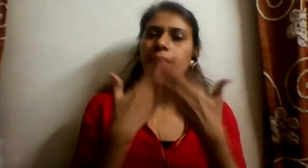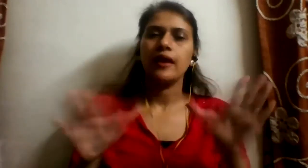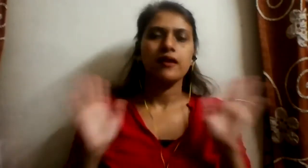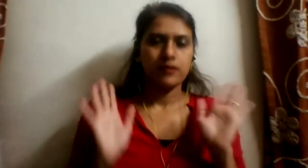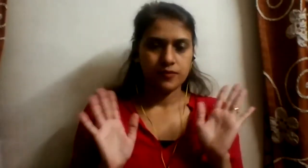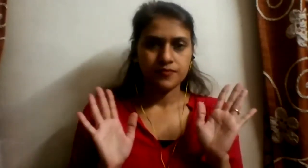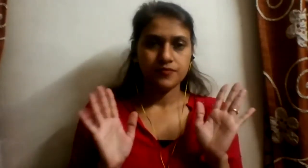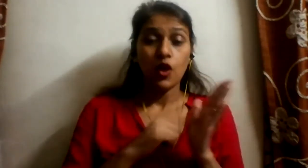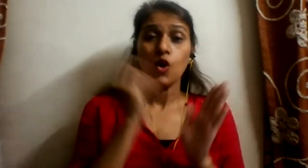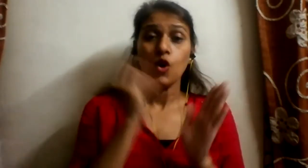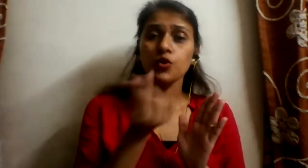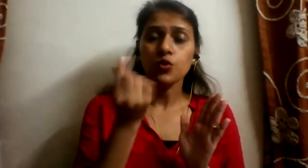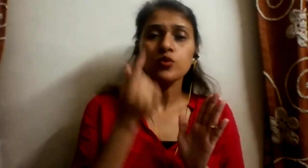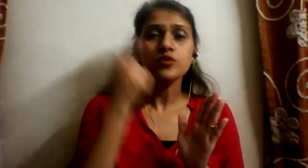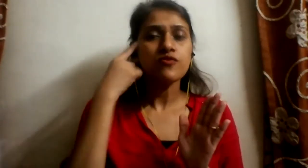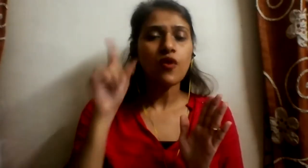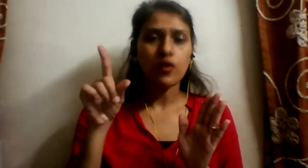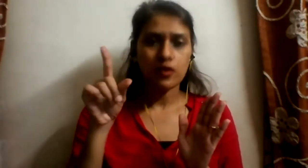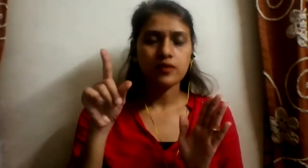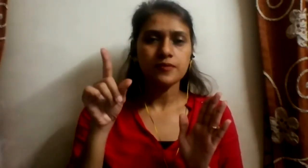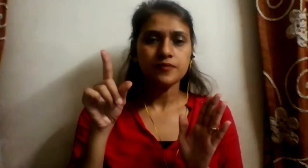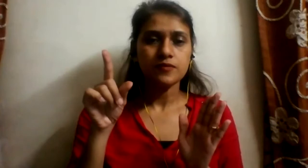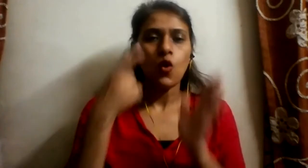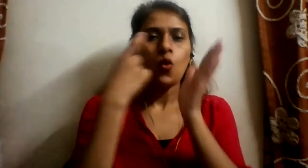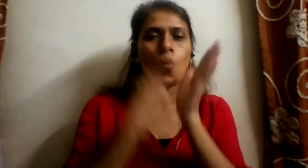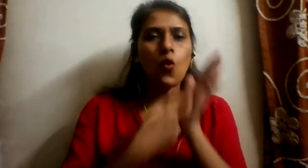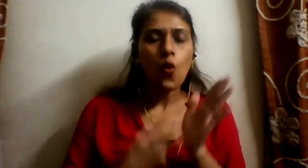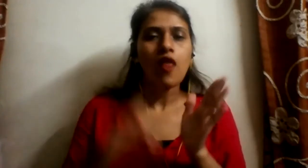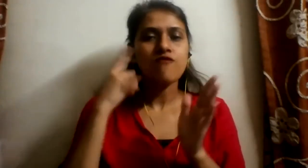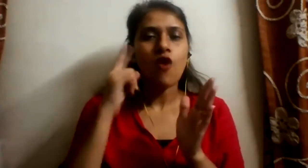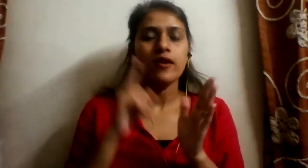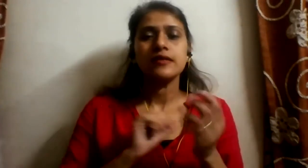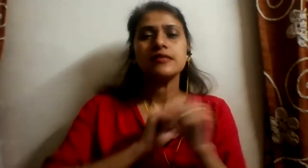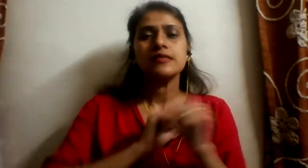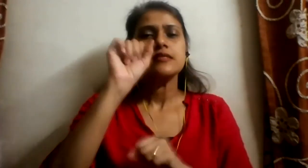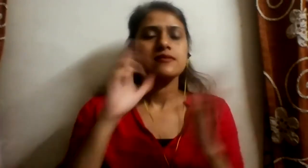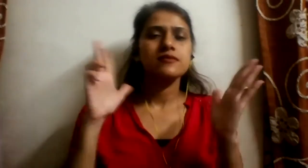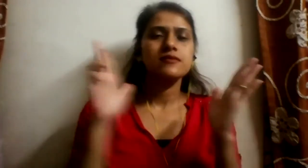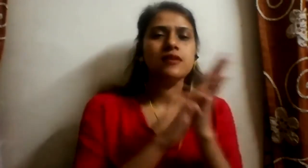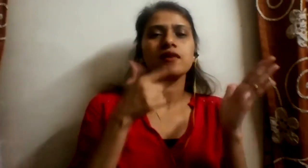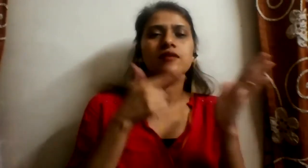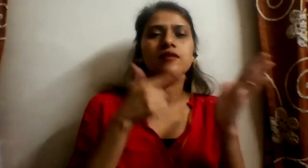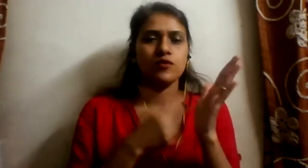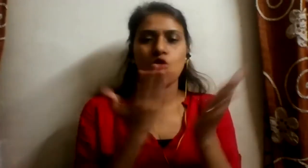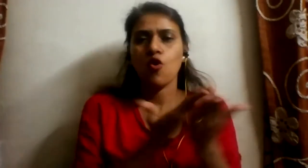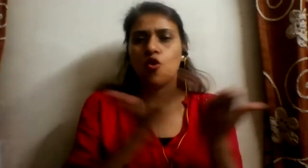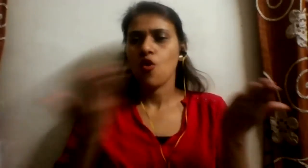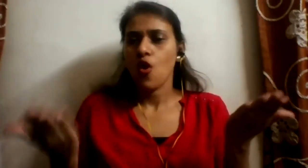use this the mechanism to get a certified copy, which is an accessible format of my judgment, of an order, of an